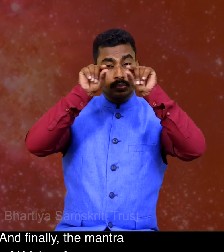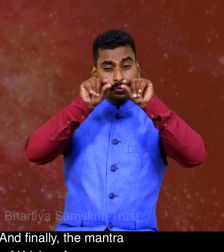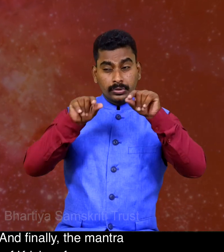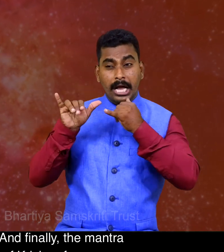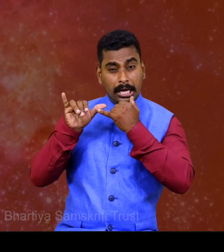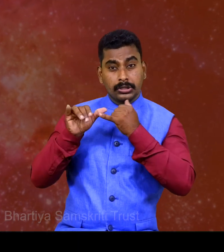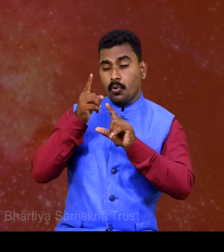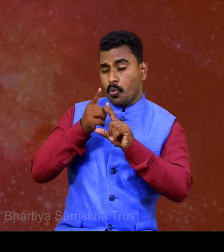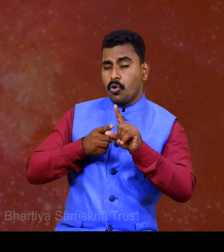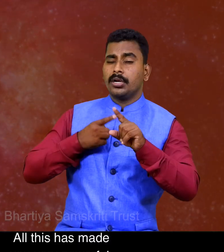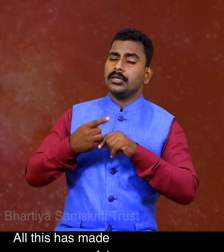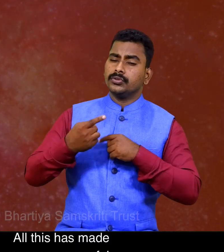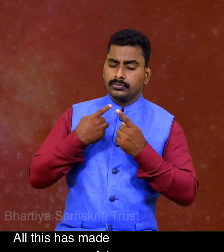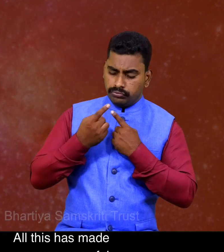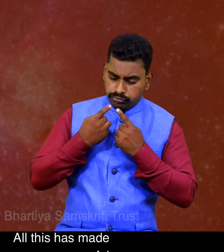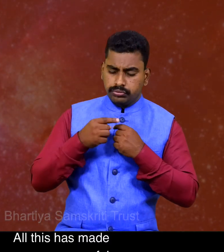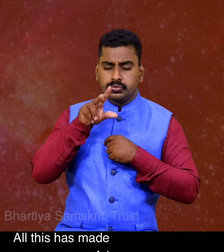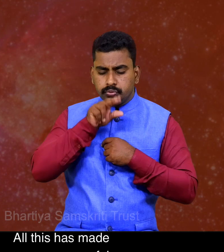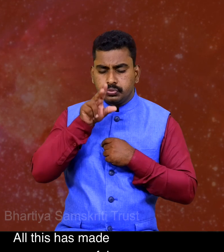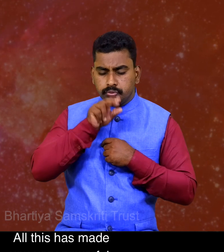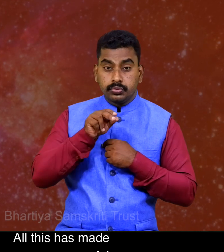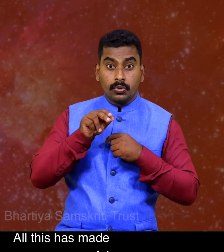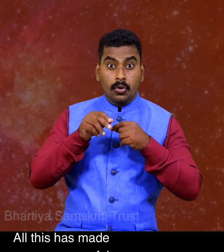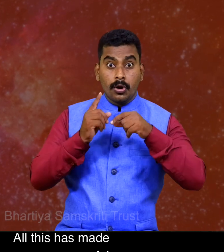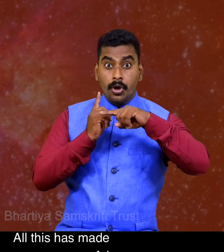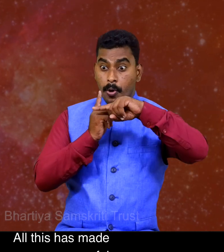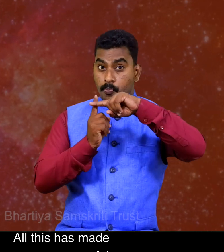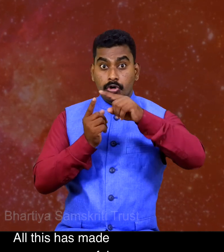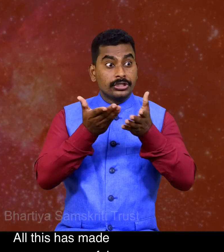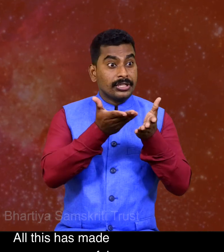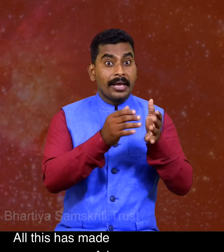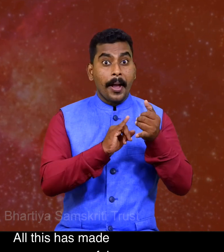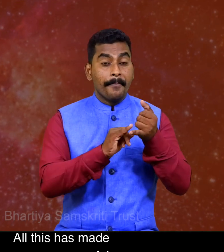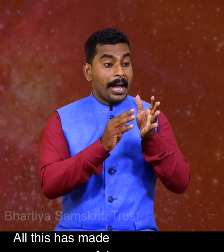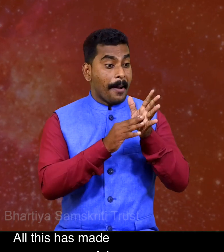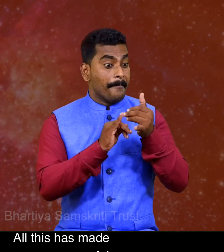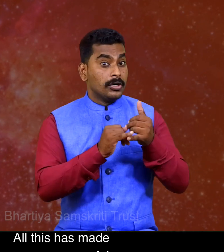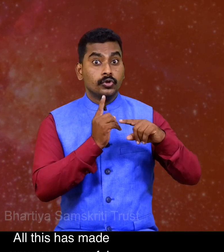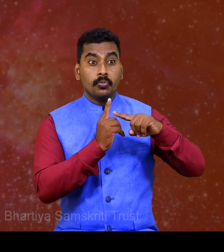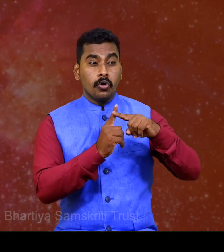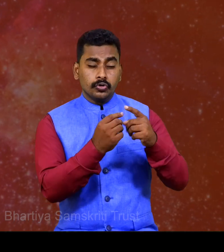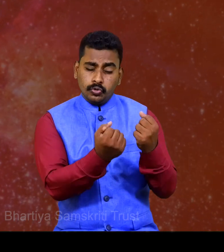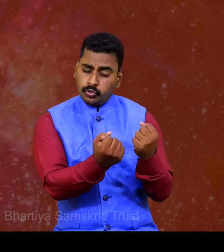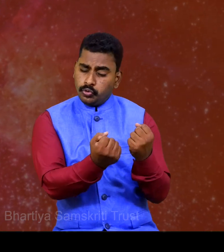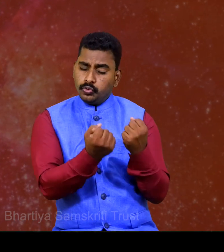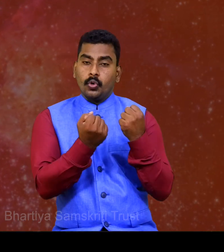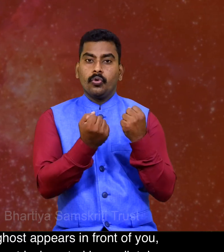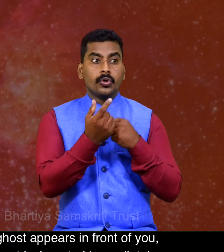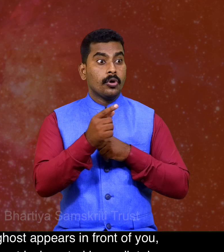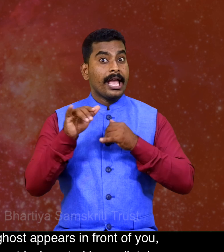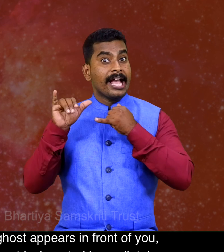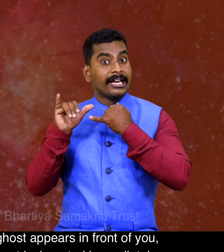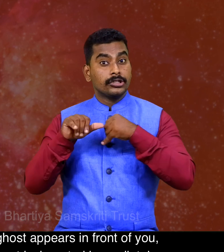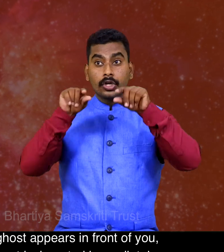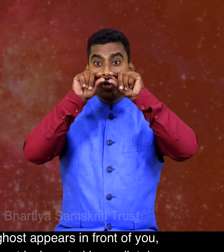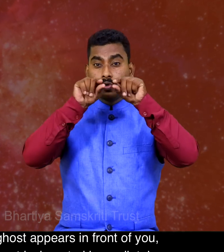an year. All this has made you very powerful.